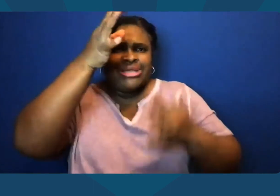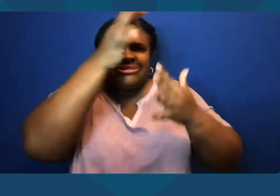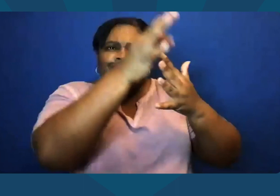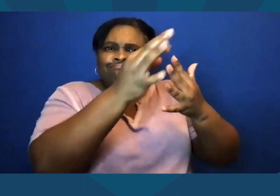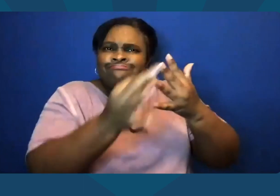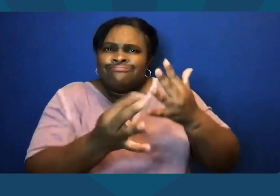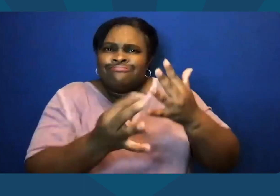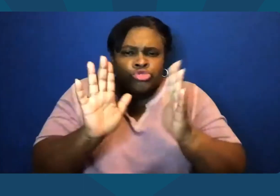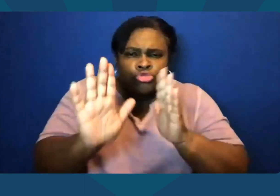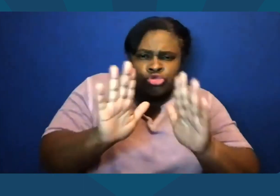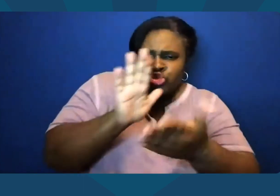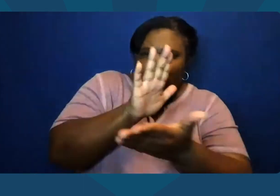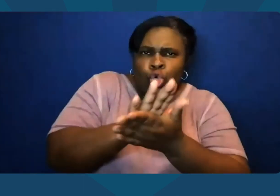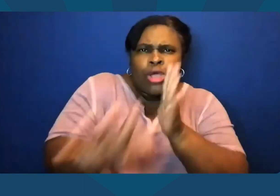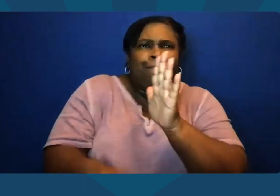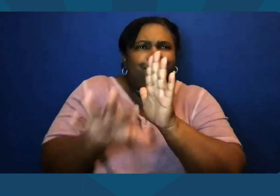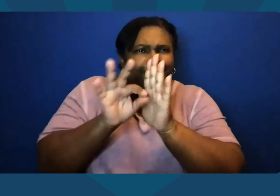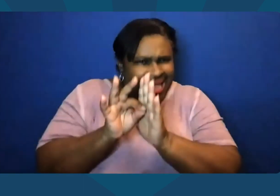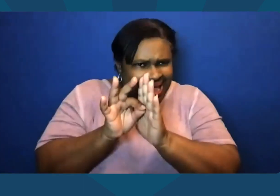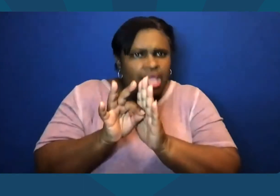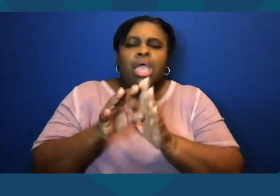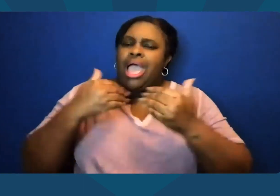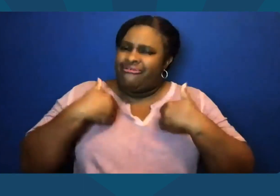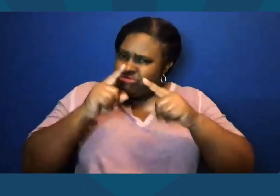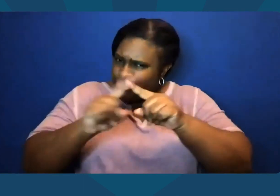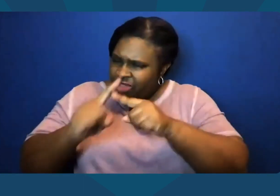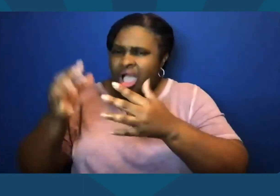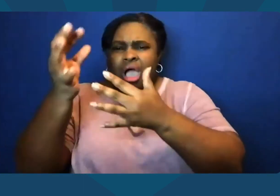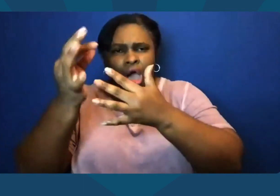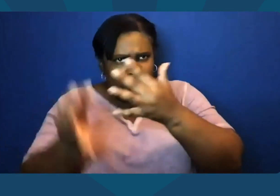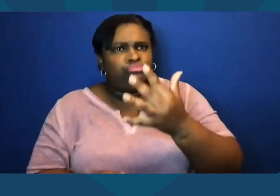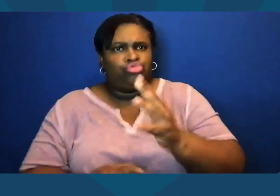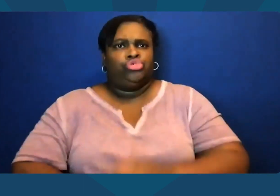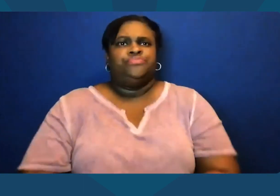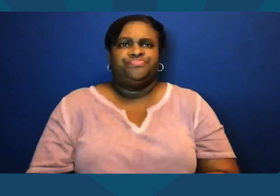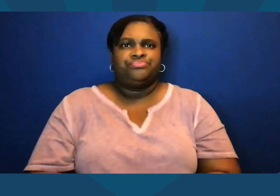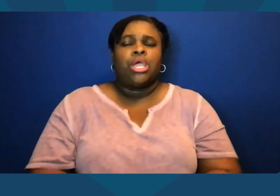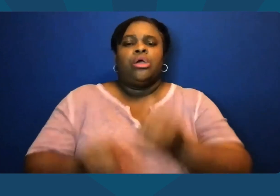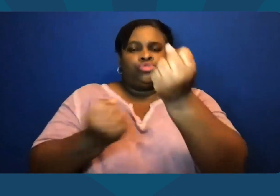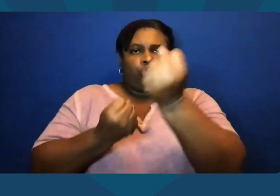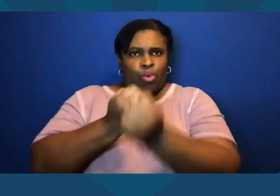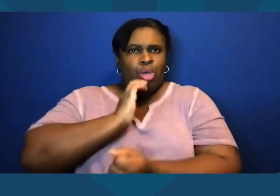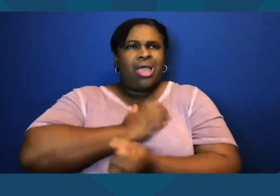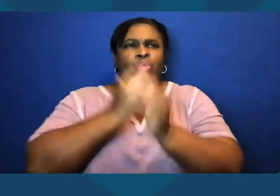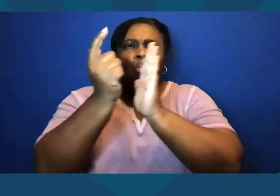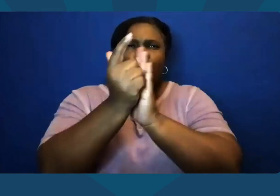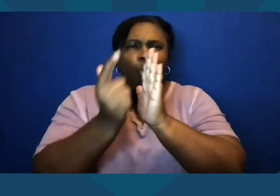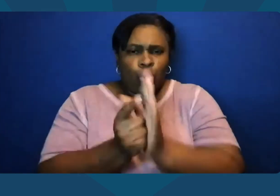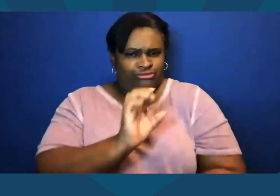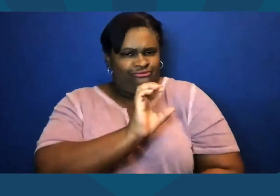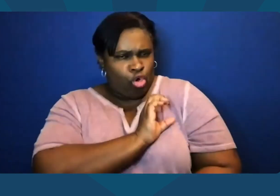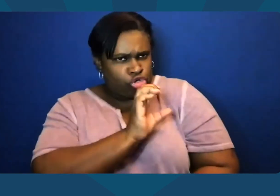Let parents decide where their kids can go to school and give them lots of options.